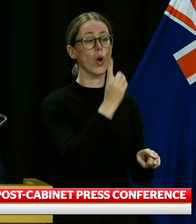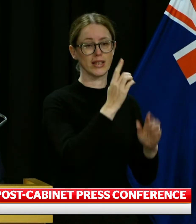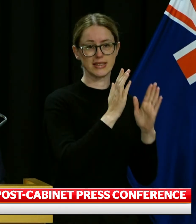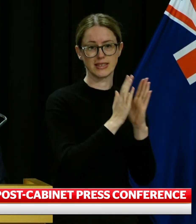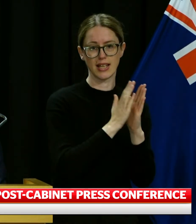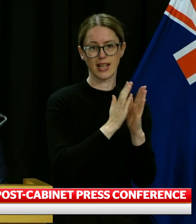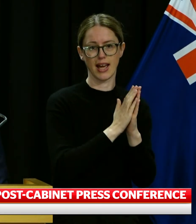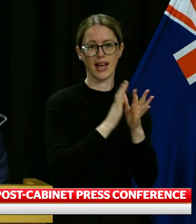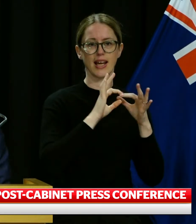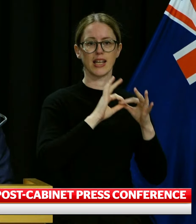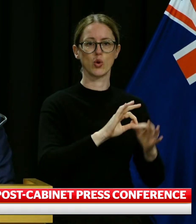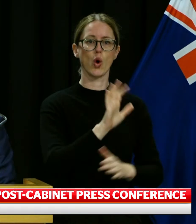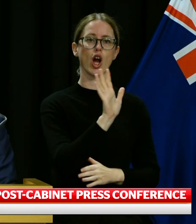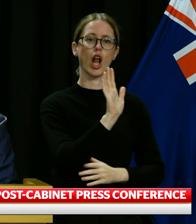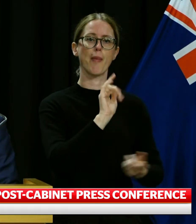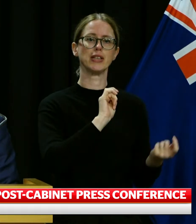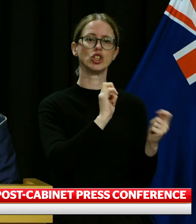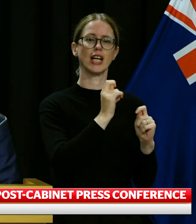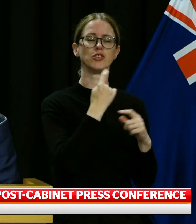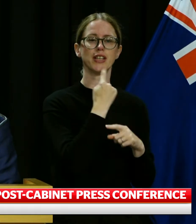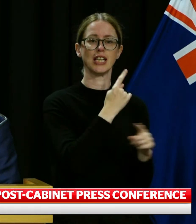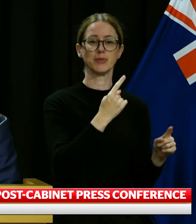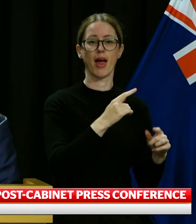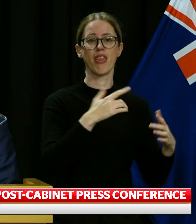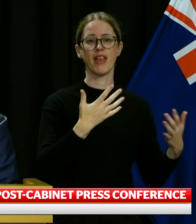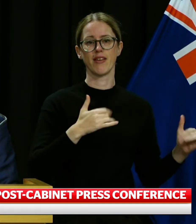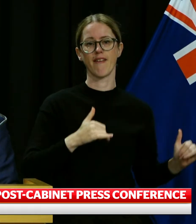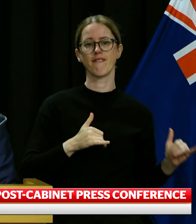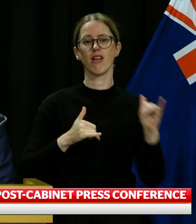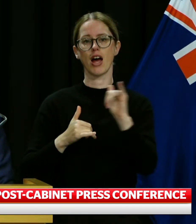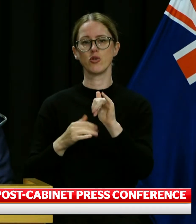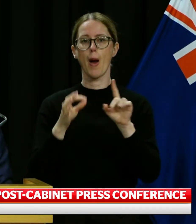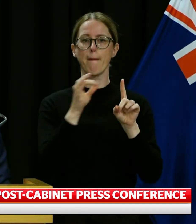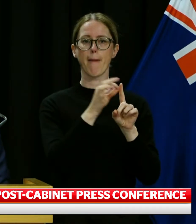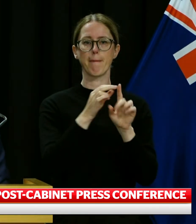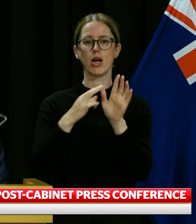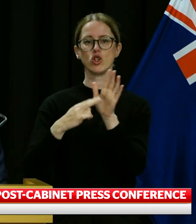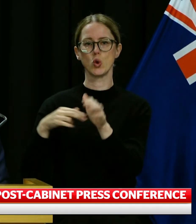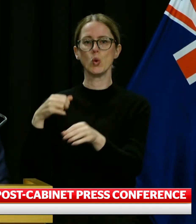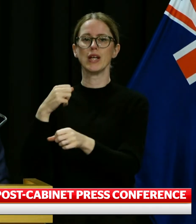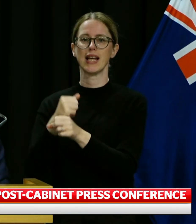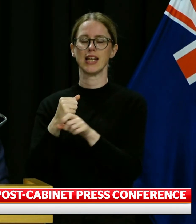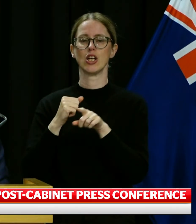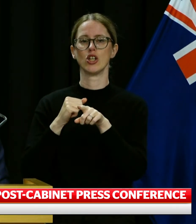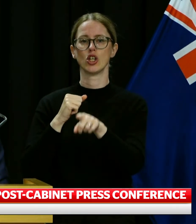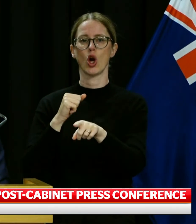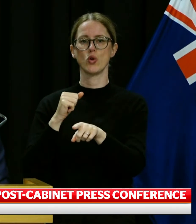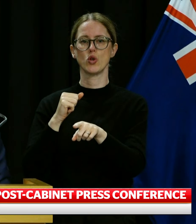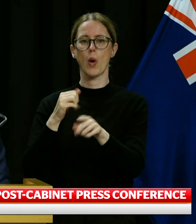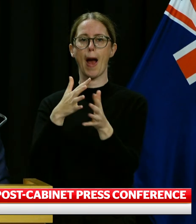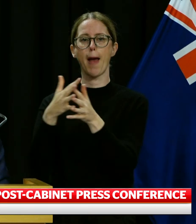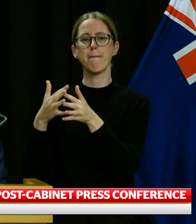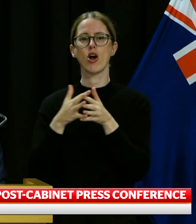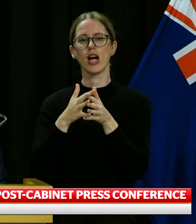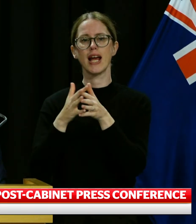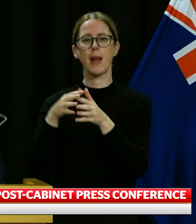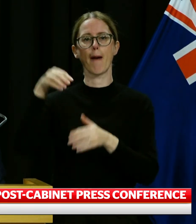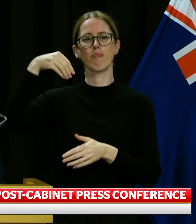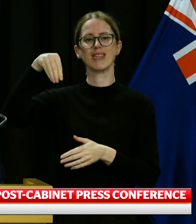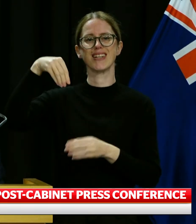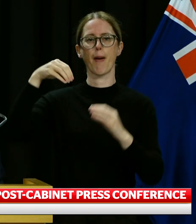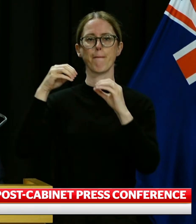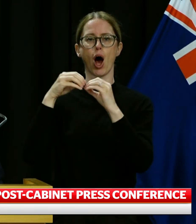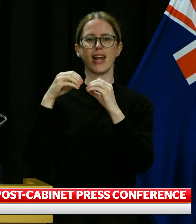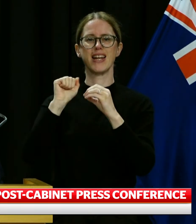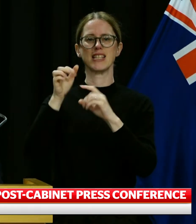make a climate change-related announcement before flying to Papua New Guinea to attend President Biden's Pacific